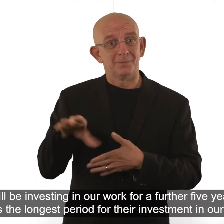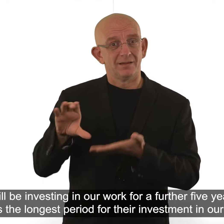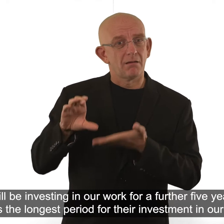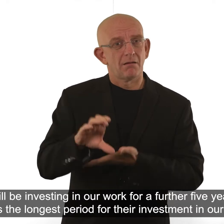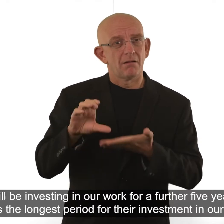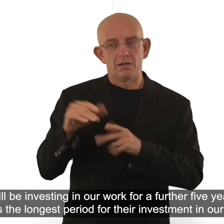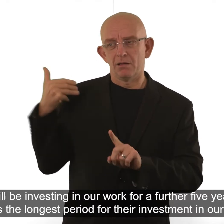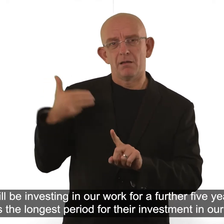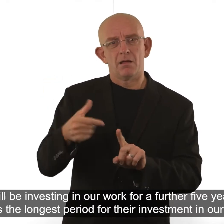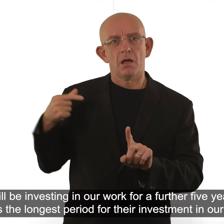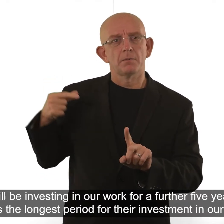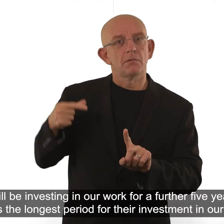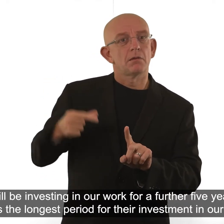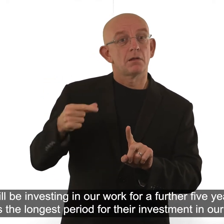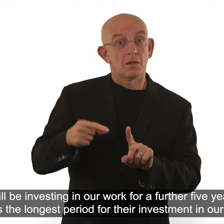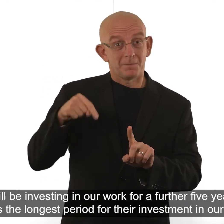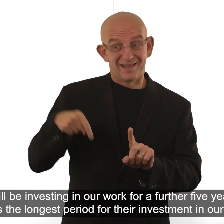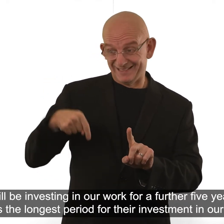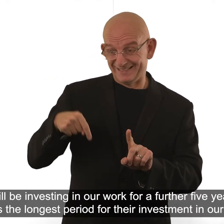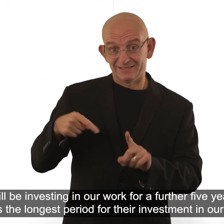investment in our history.